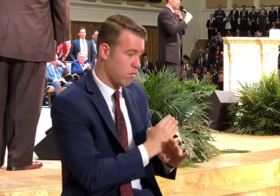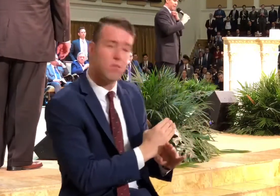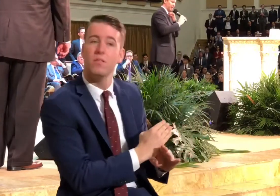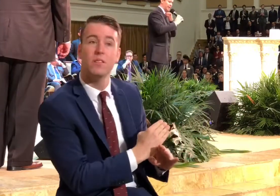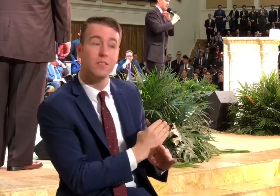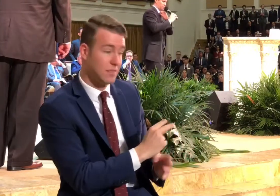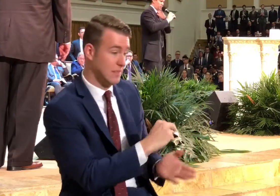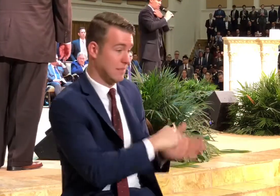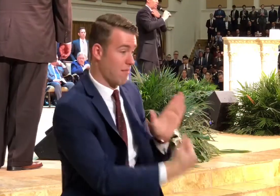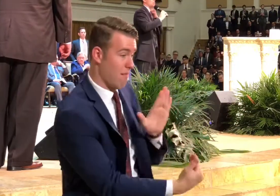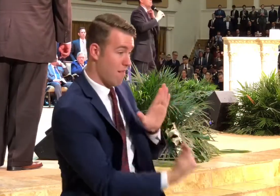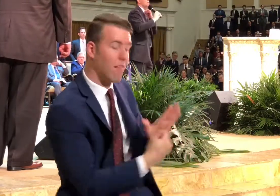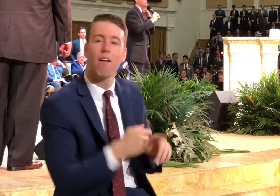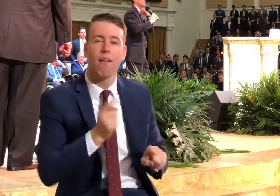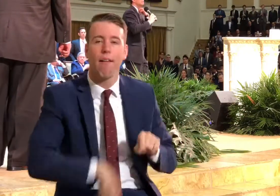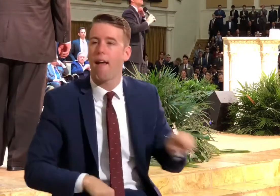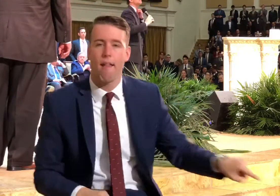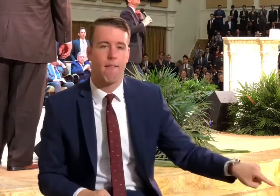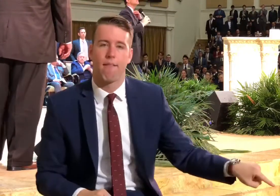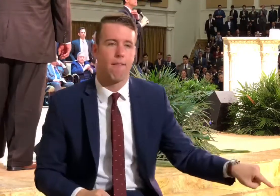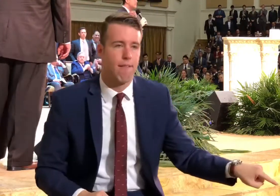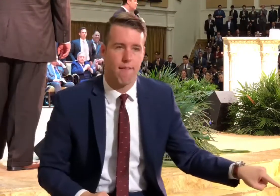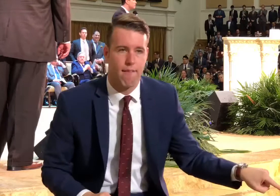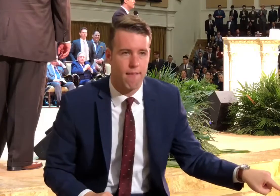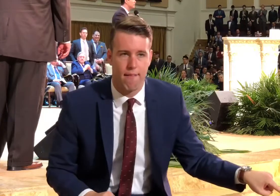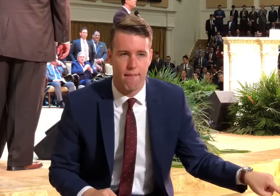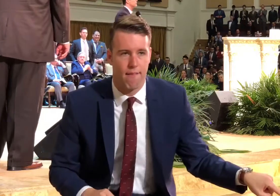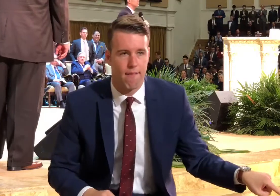that can stand against the church.